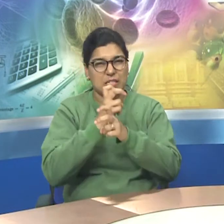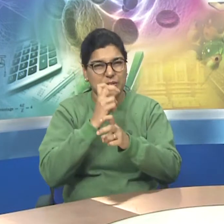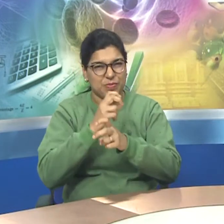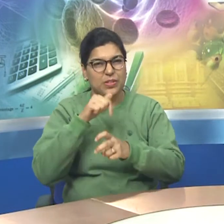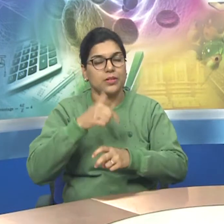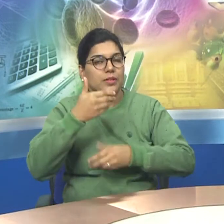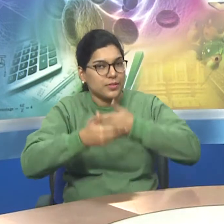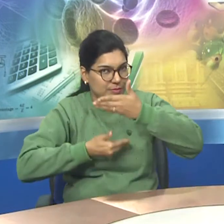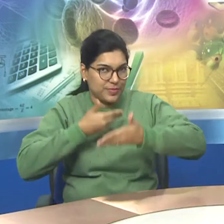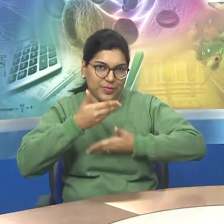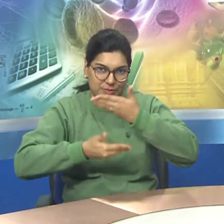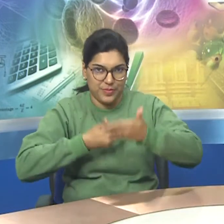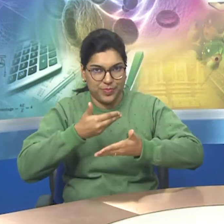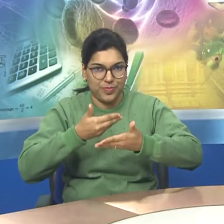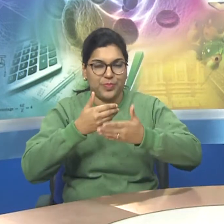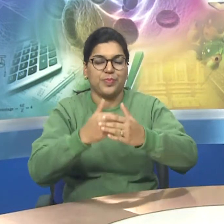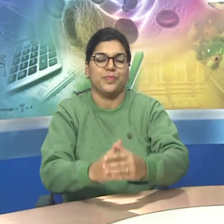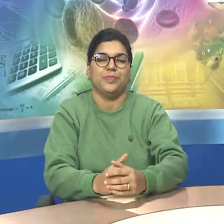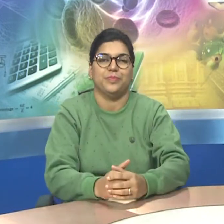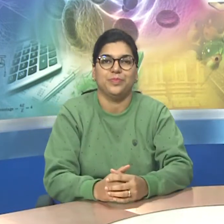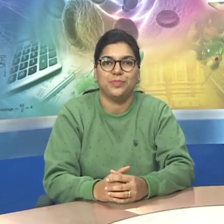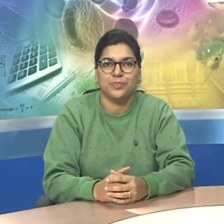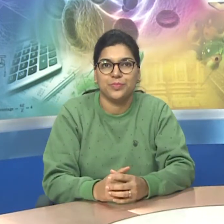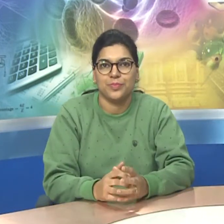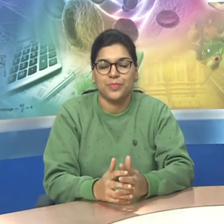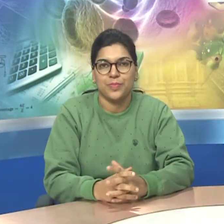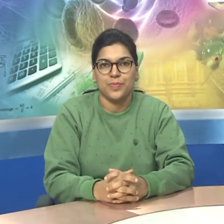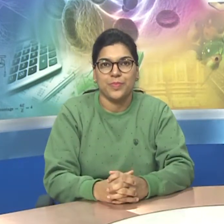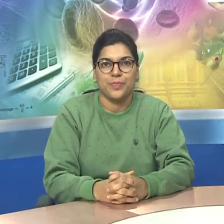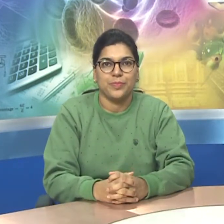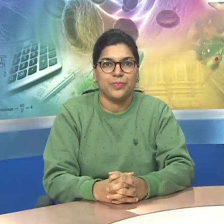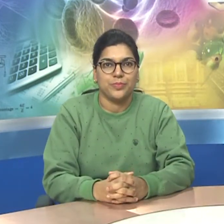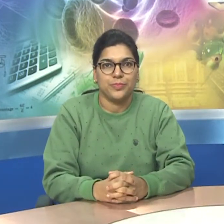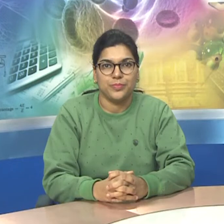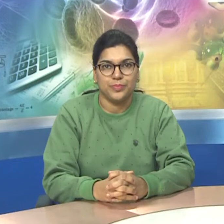First, let us understand difficult words from this poem.